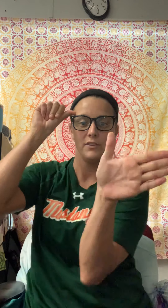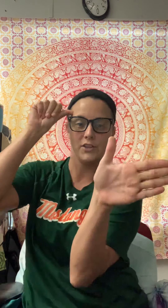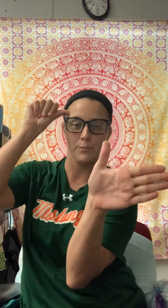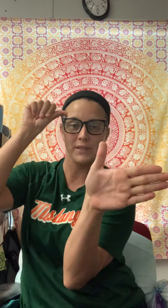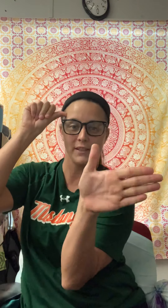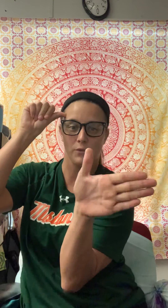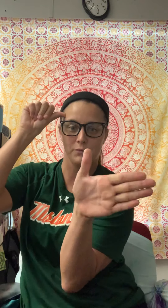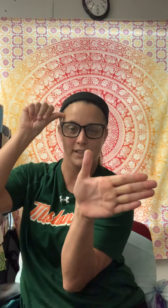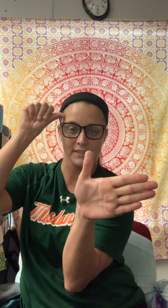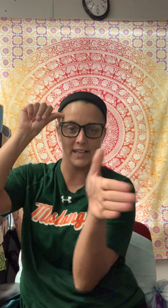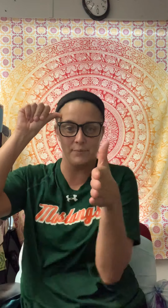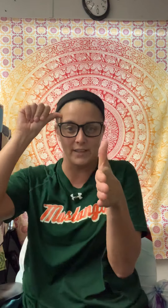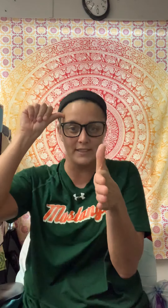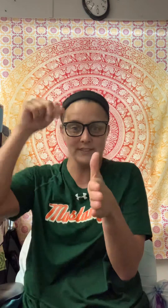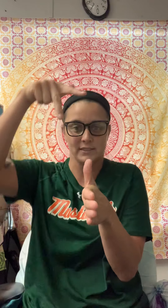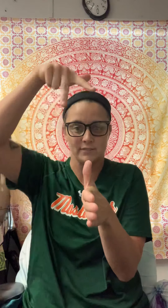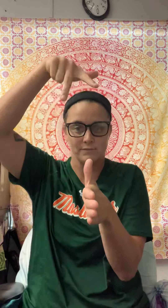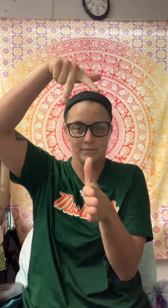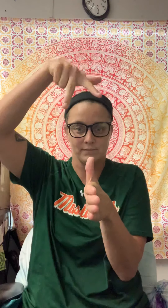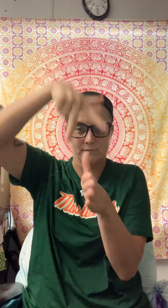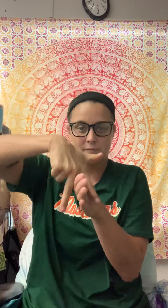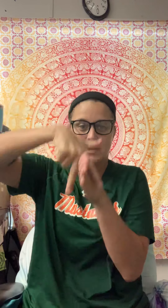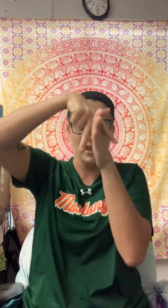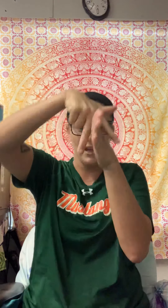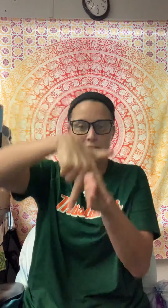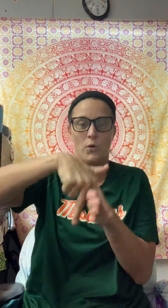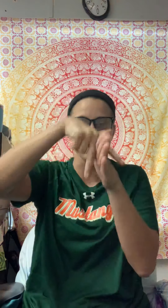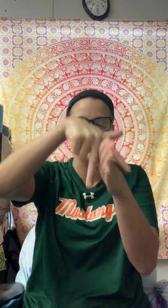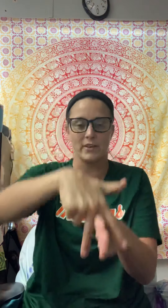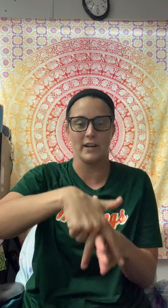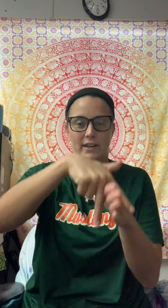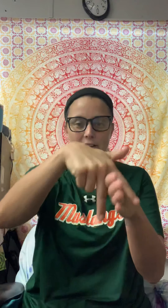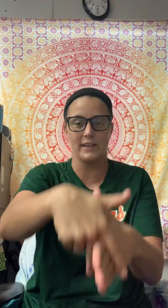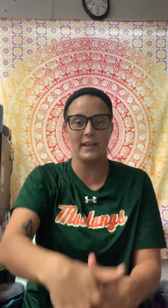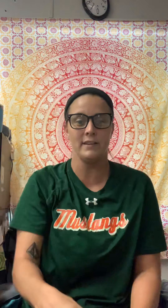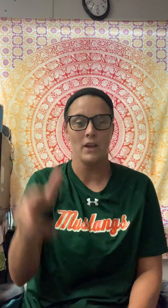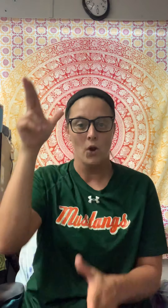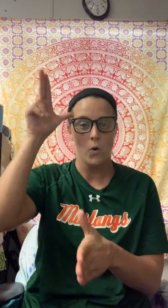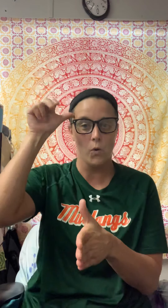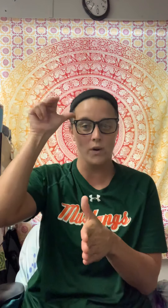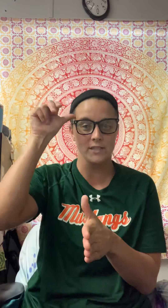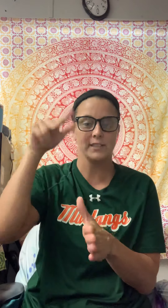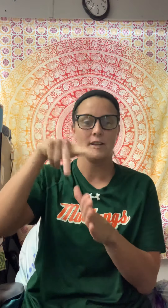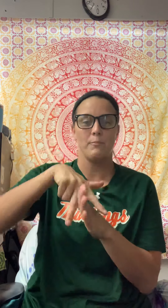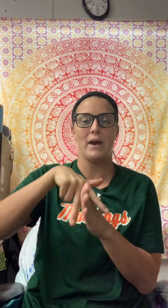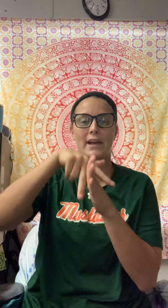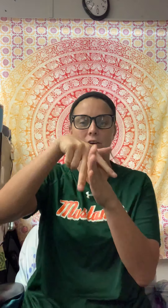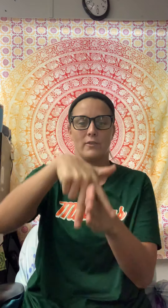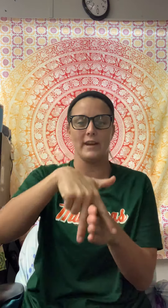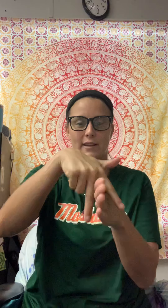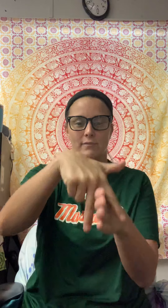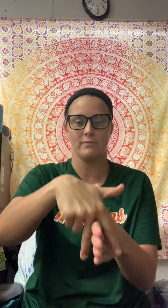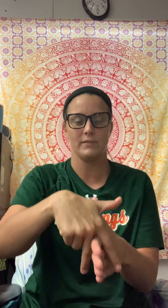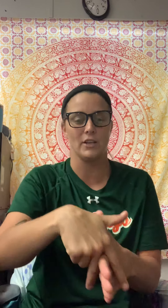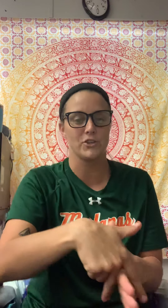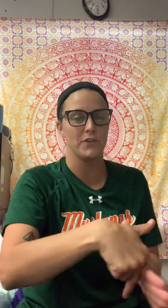going to take this hand like this, and then horseback riding. Again, horseback riding. And I'll show you from the